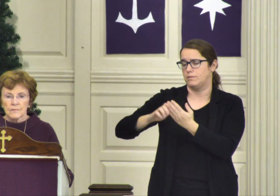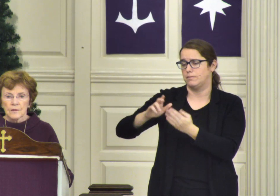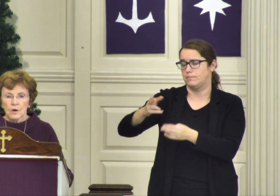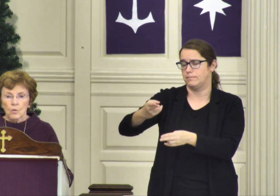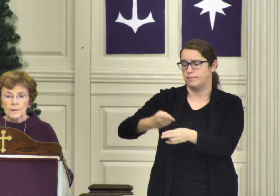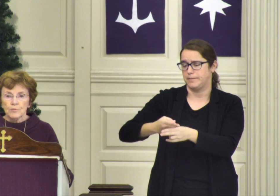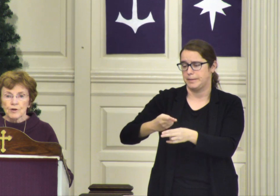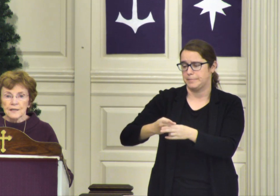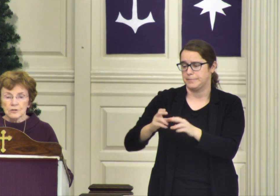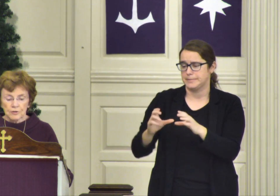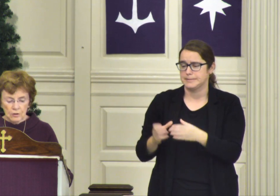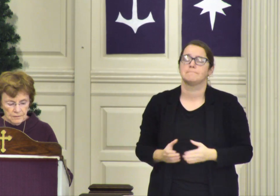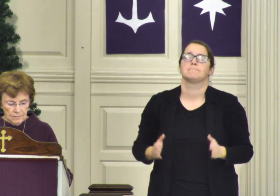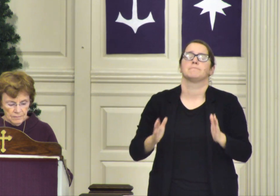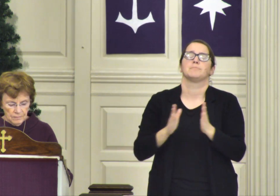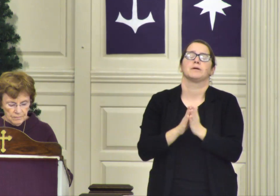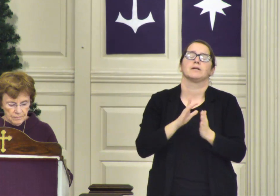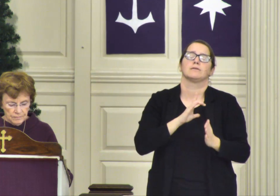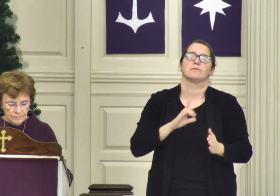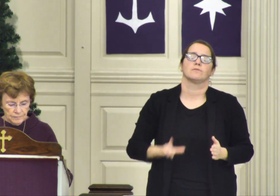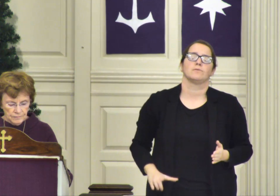we pray to the Lord.